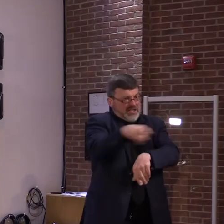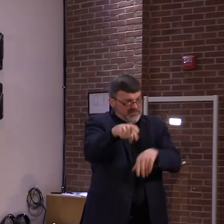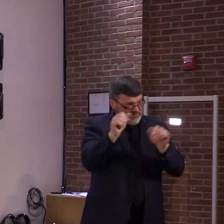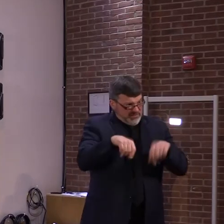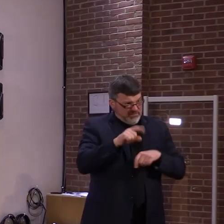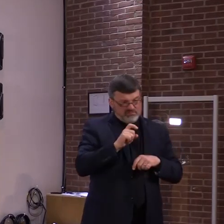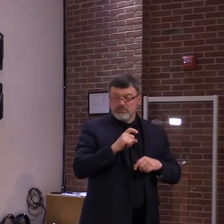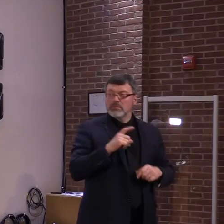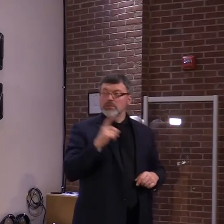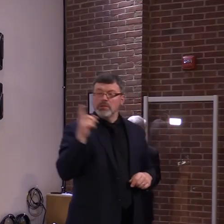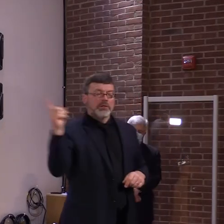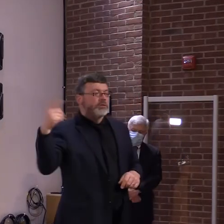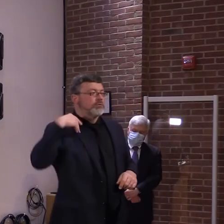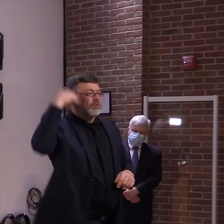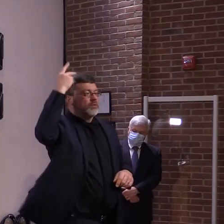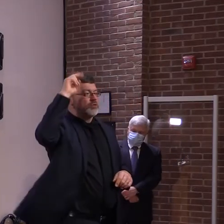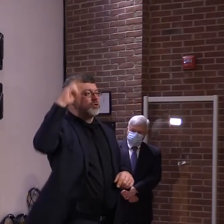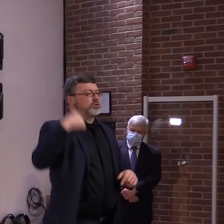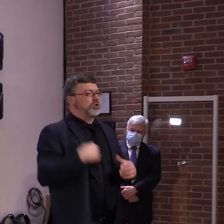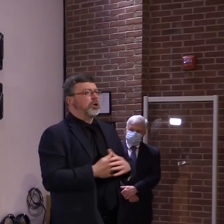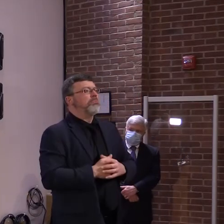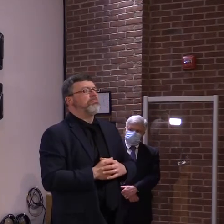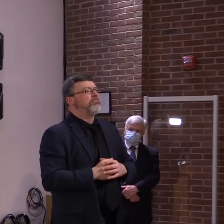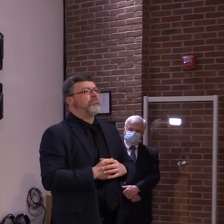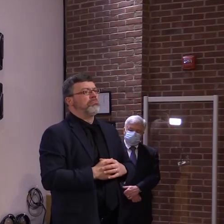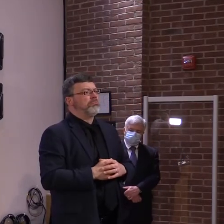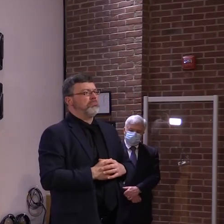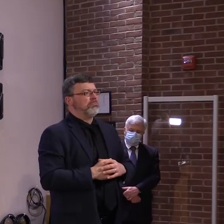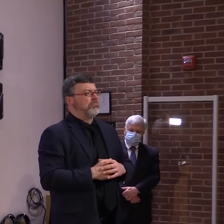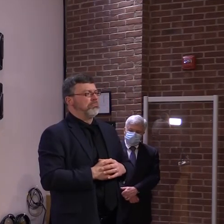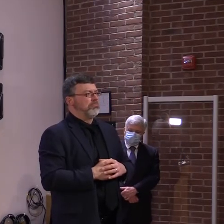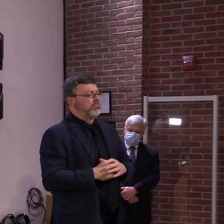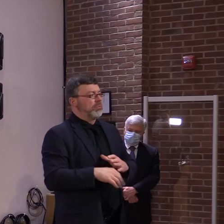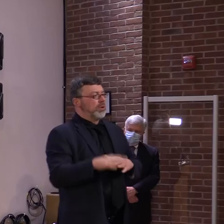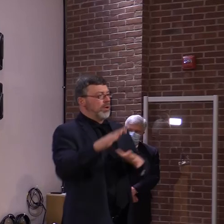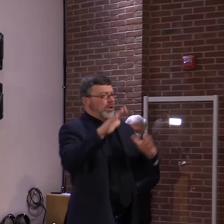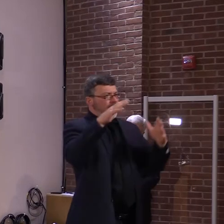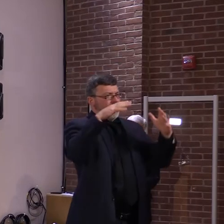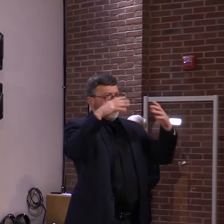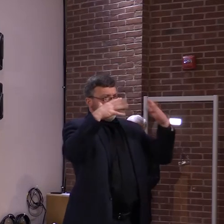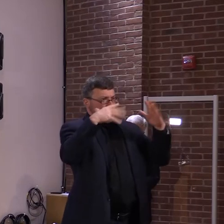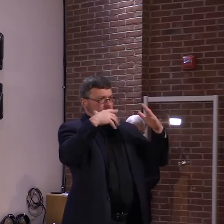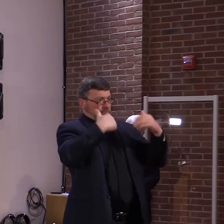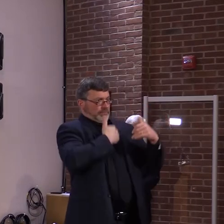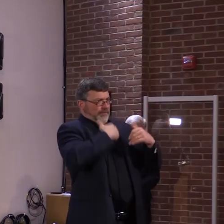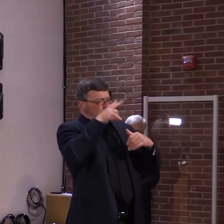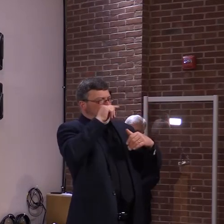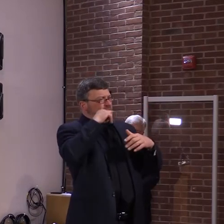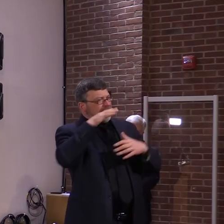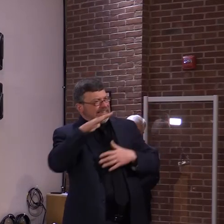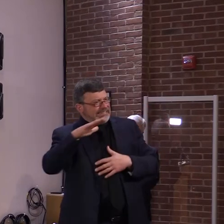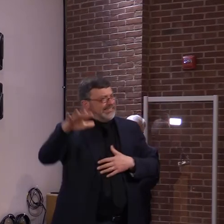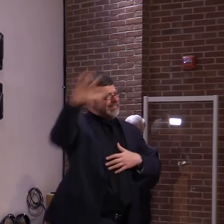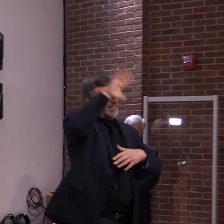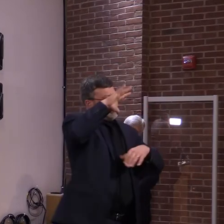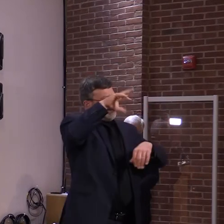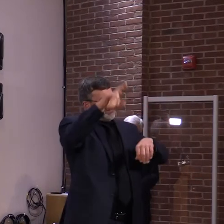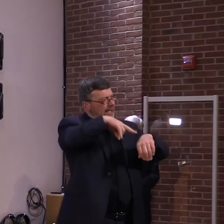do that. The question is, when expert panels and